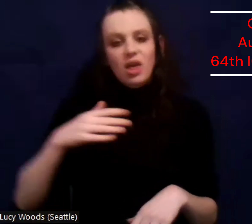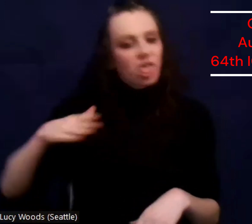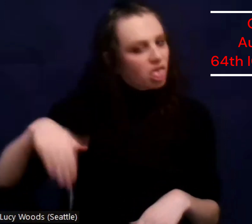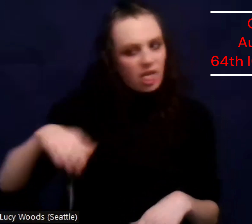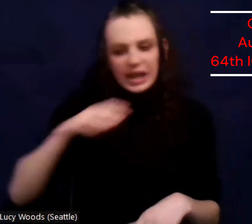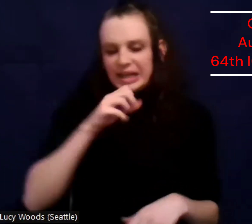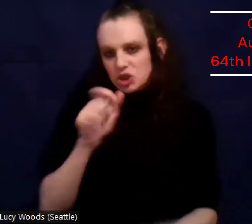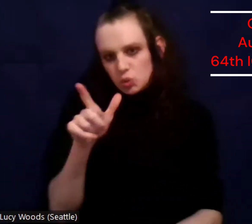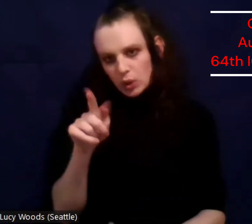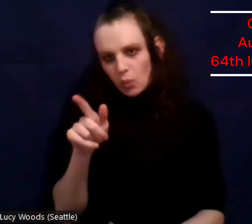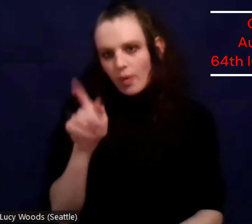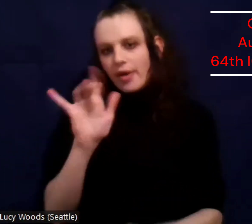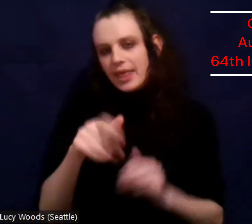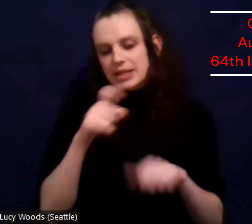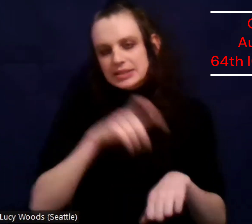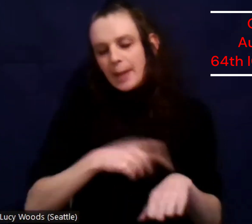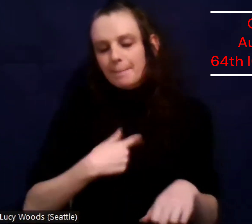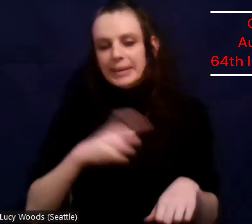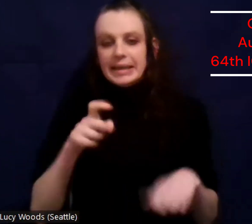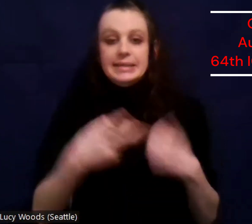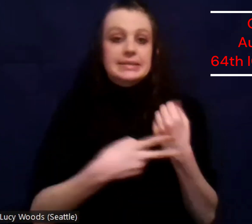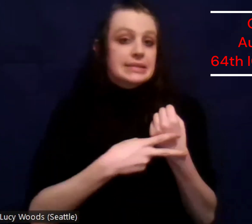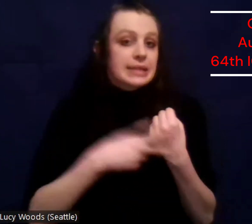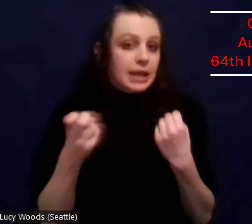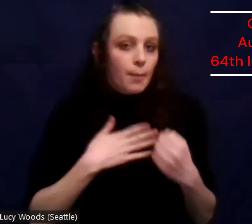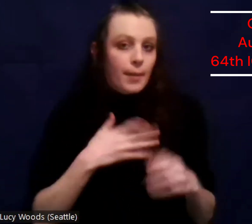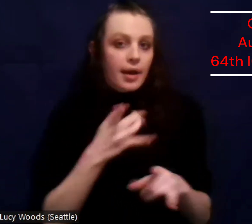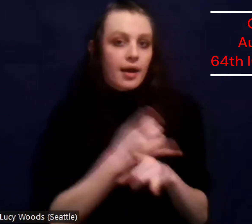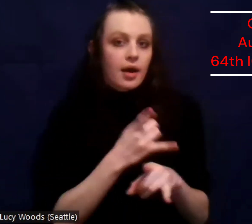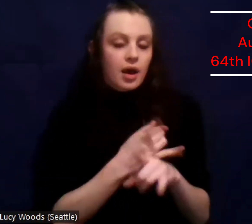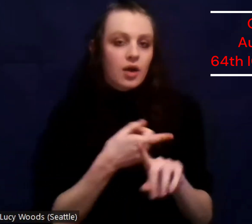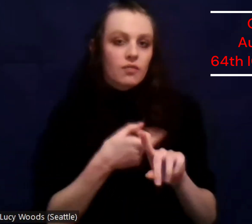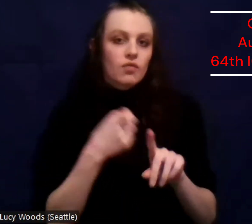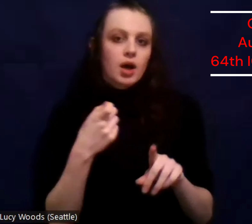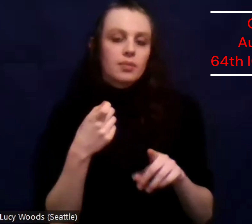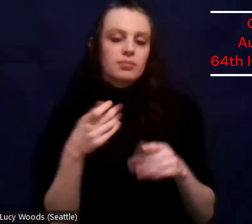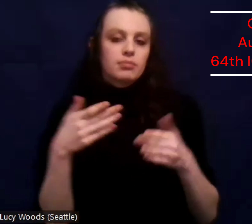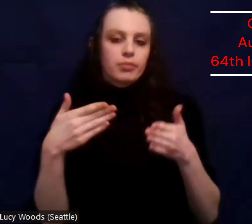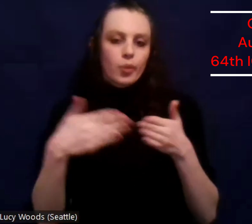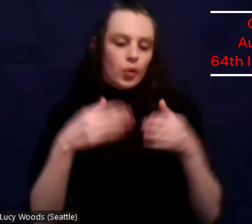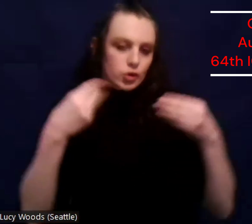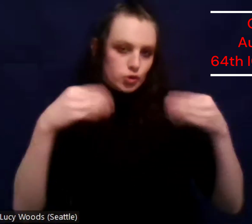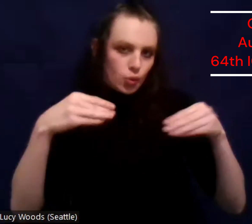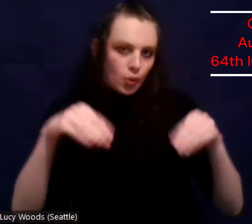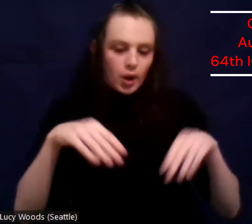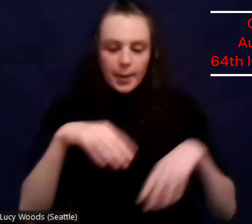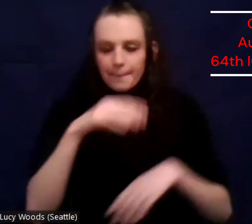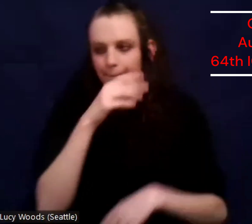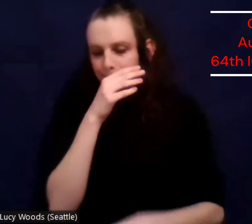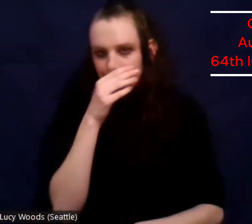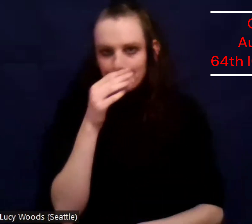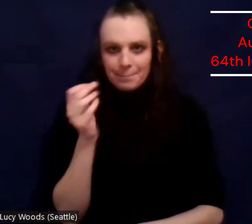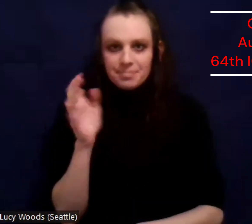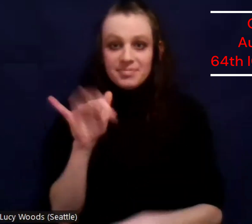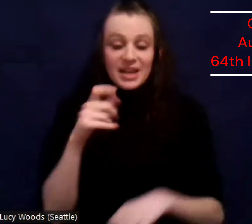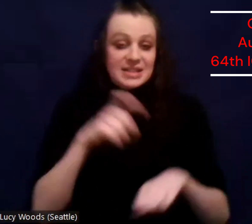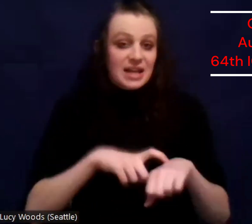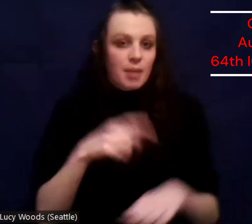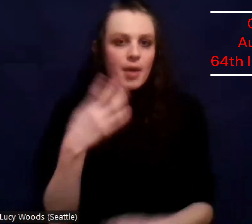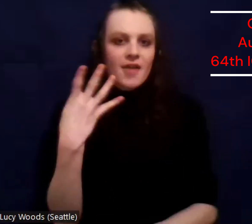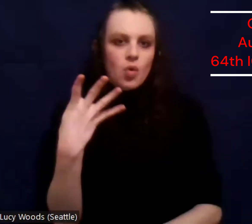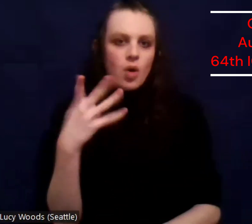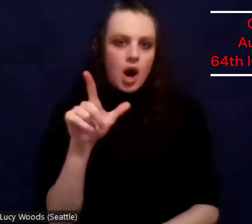had to steal all of my drinks from the corner store. At the time, Four Loko was a